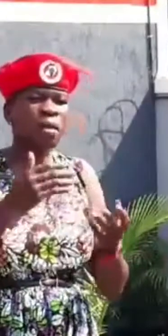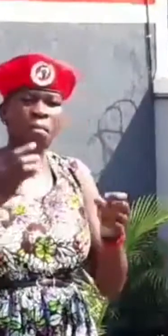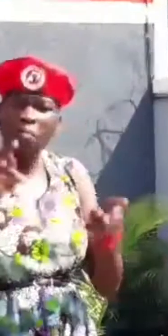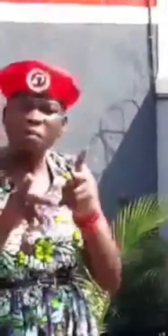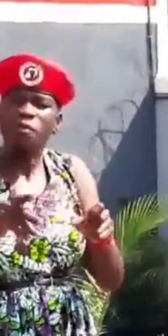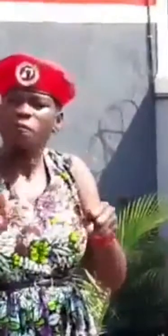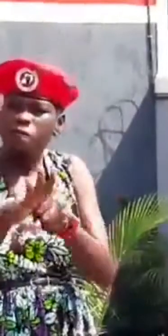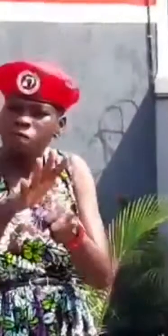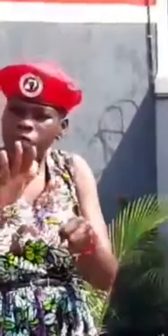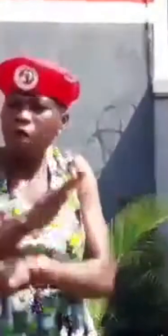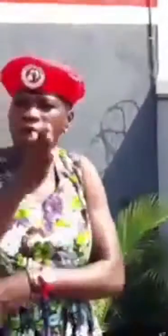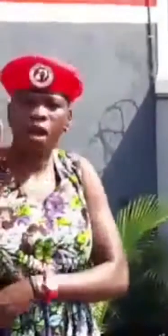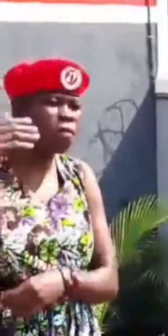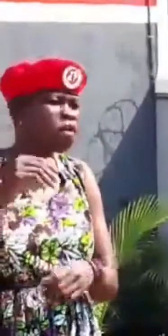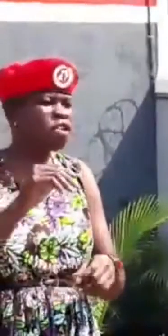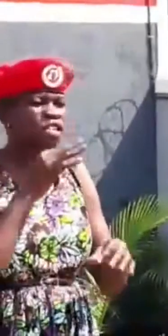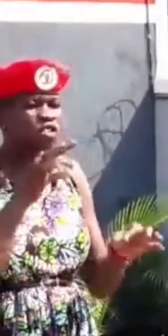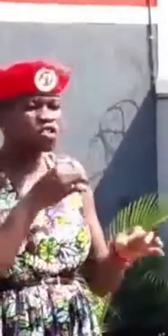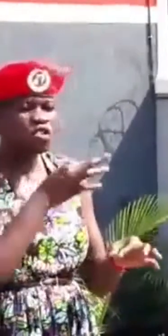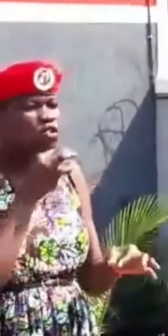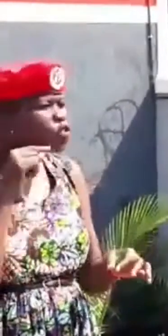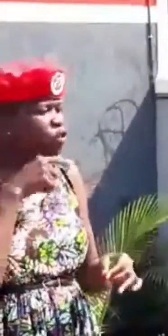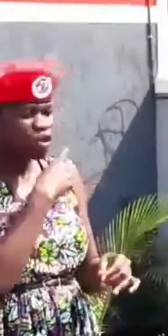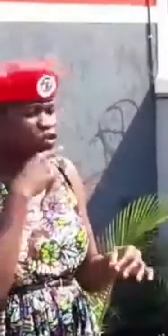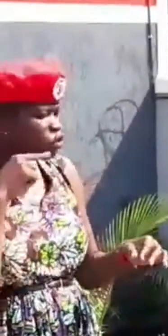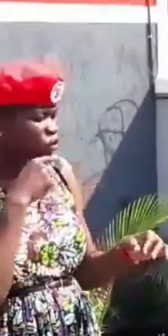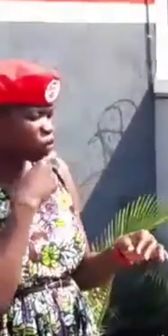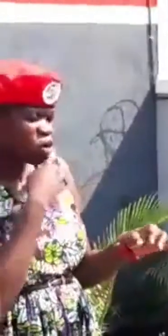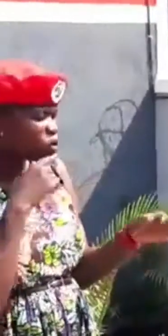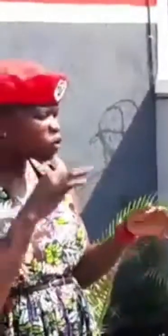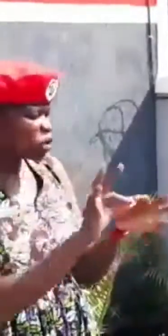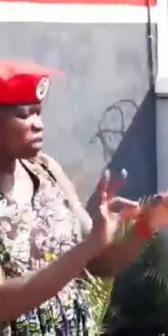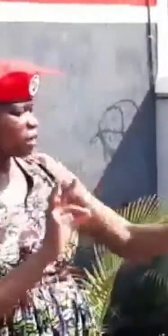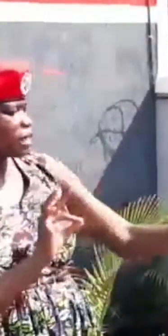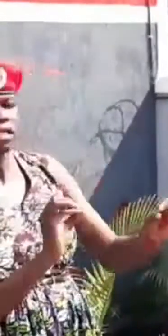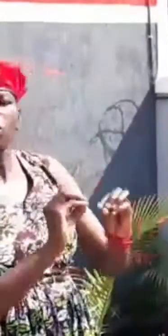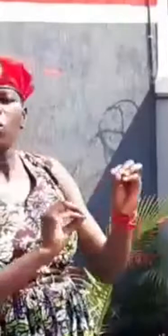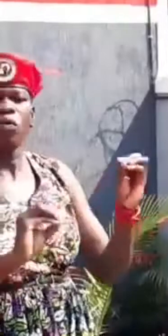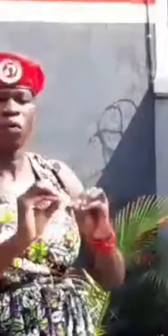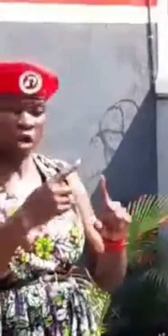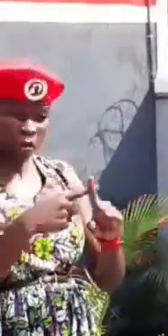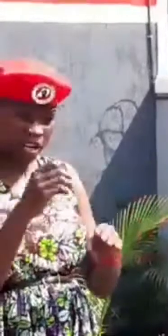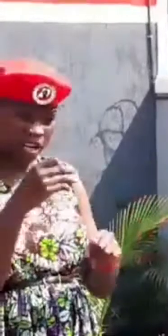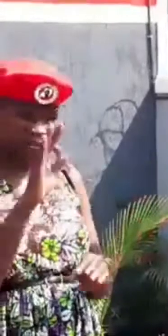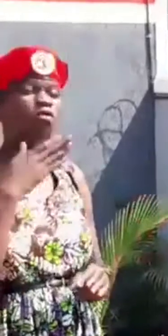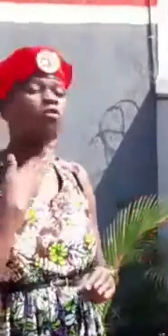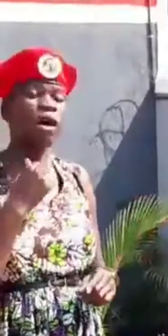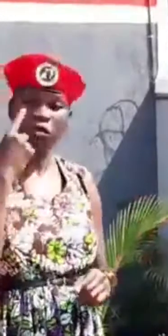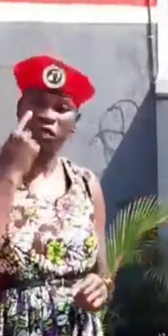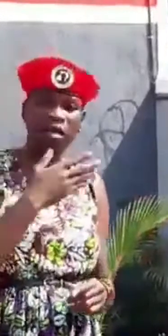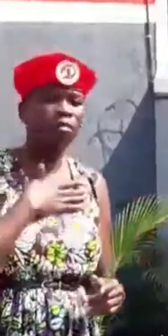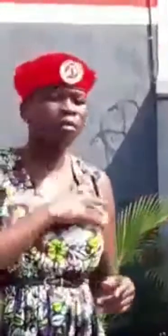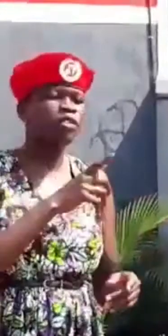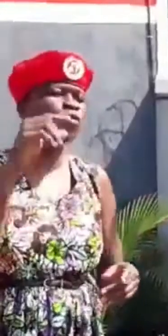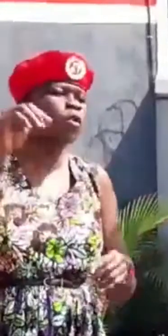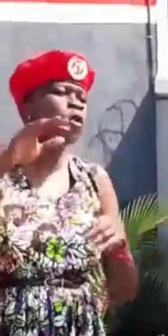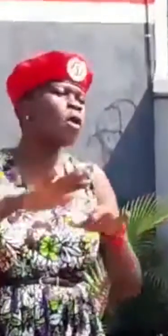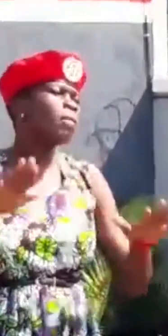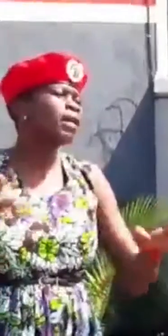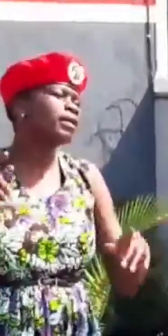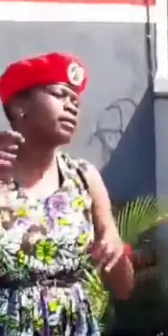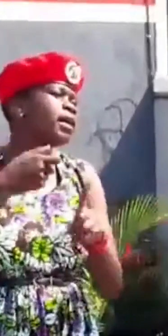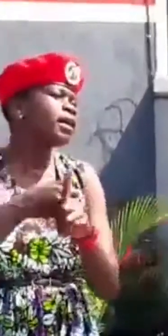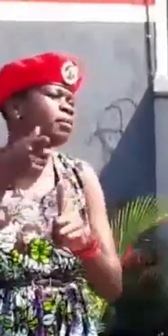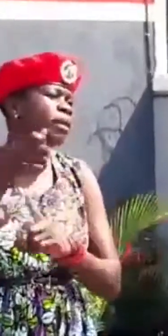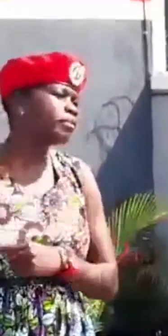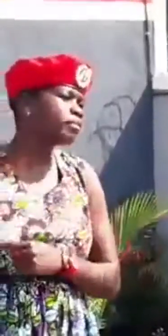people. No social distancing, no nothing. And if you want to prove the words I'm saying, you go to Chikubo, go to